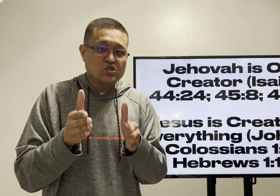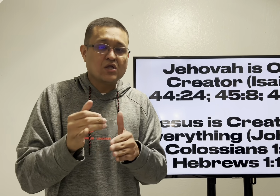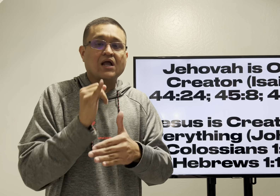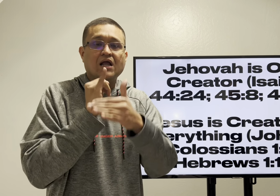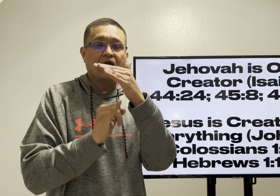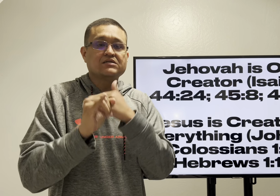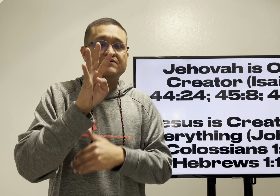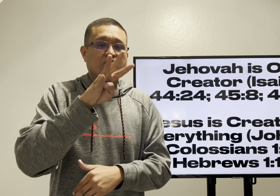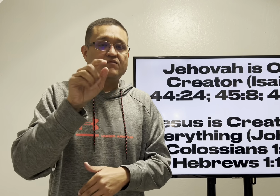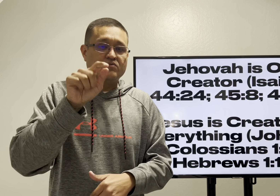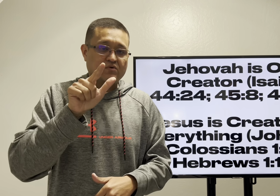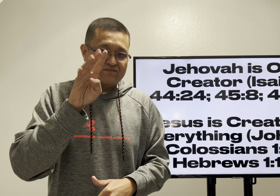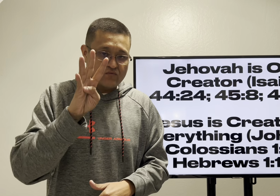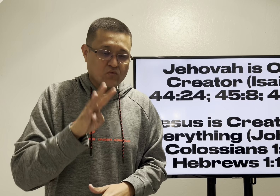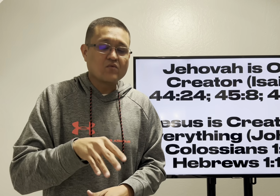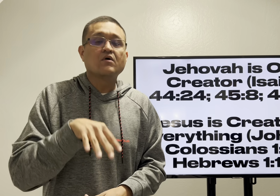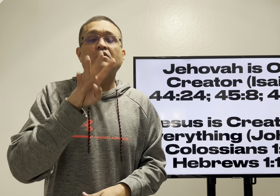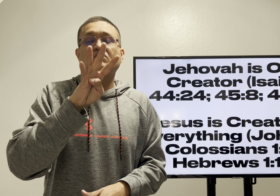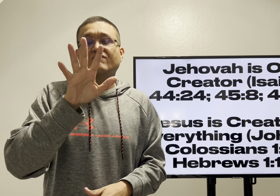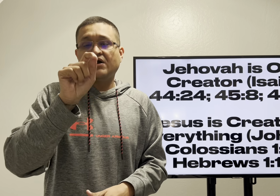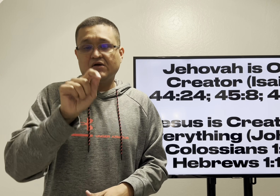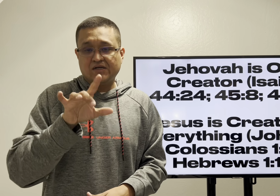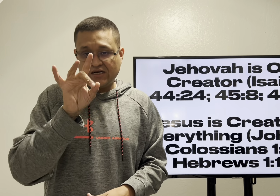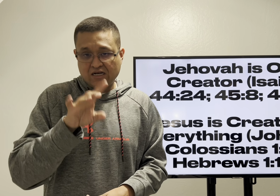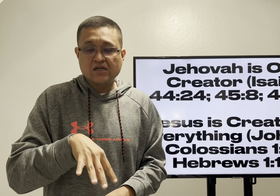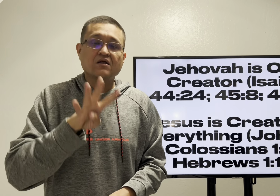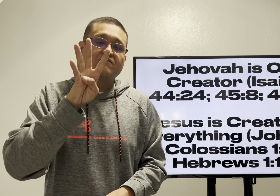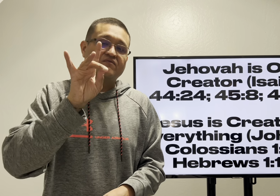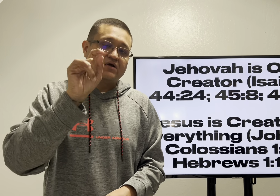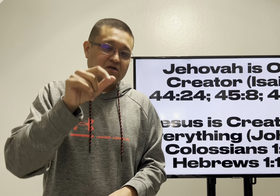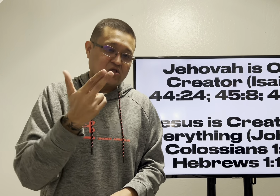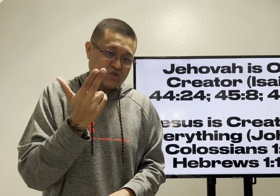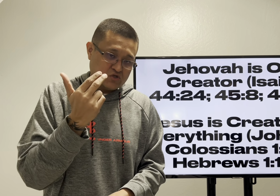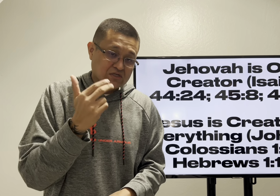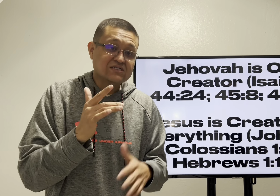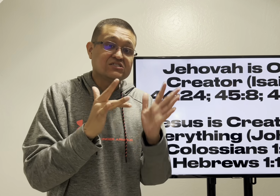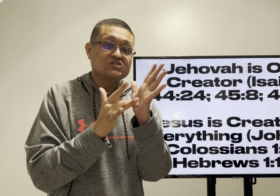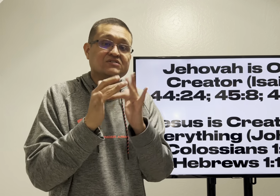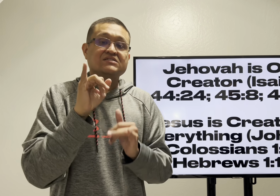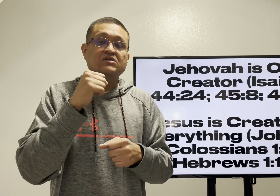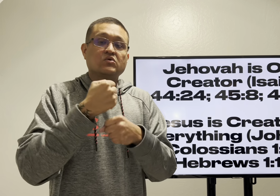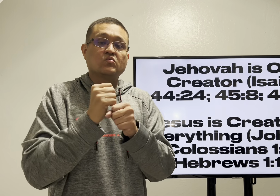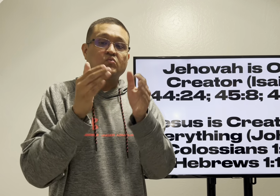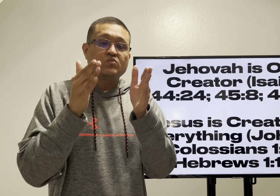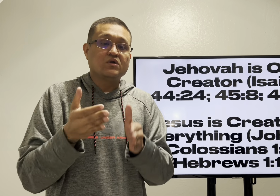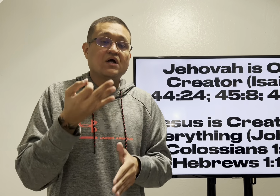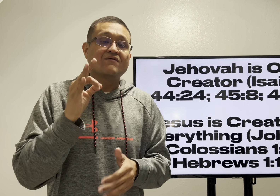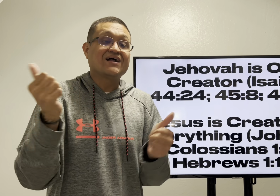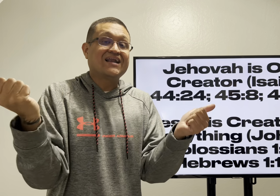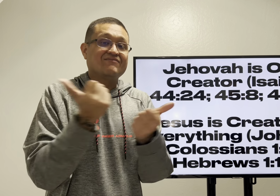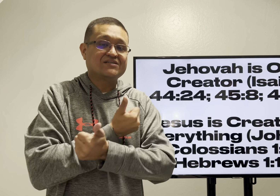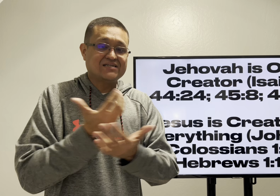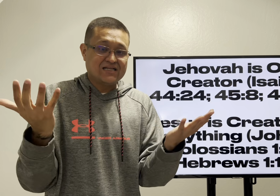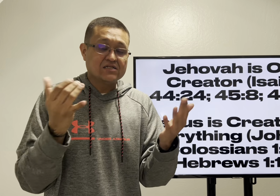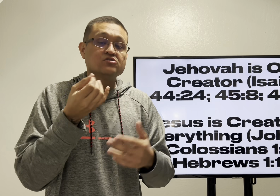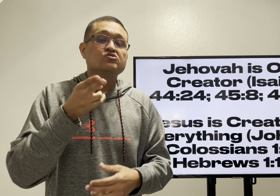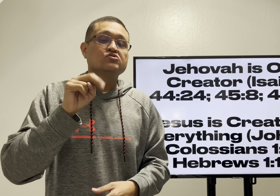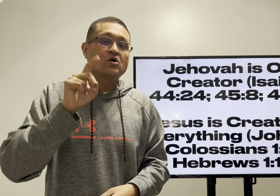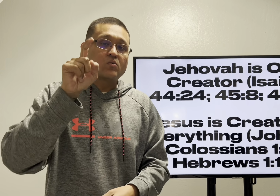Jehovah is the only creator, Isaiah 44 and 24, 45 and 8, 48 and 13. Jesus is creator